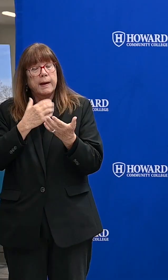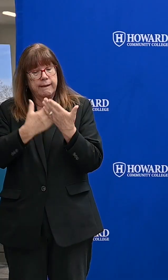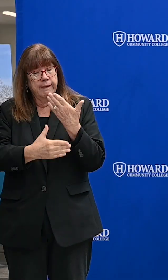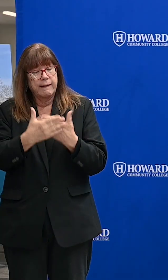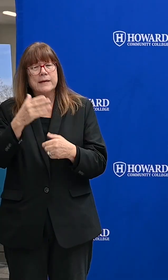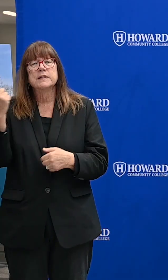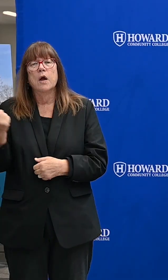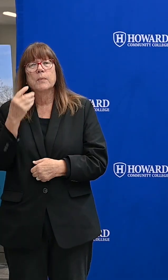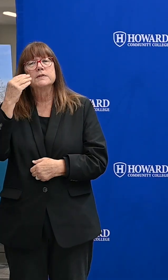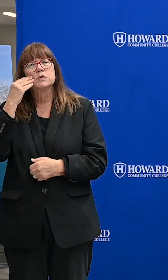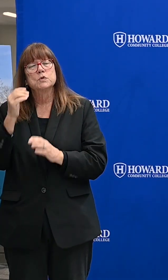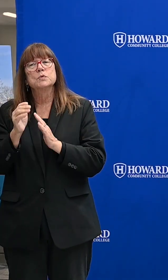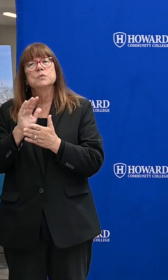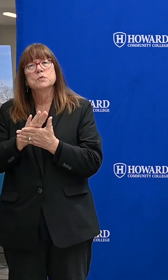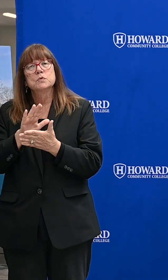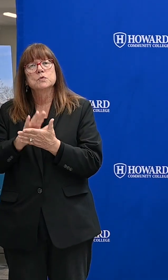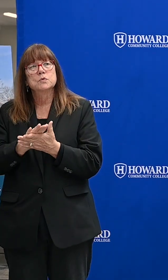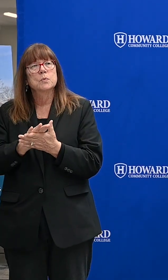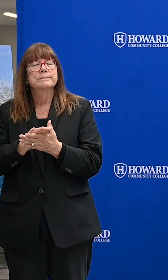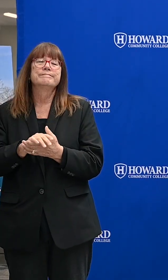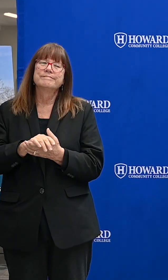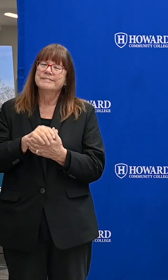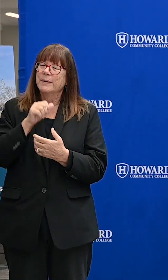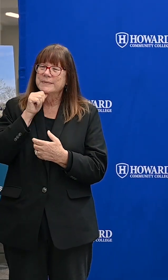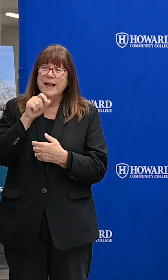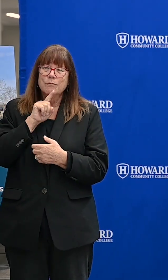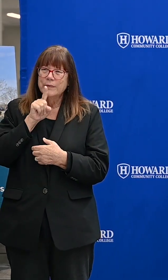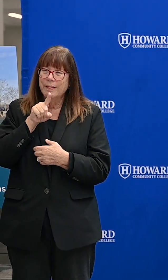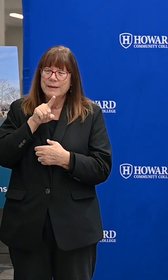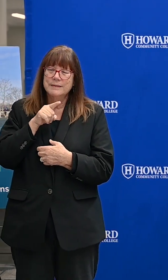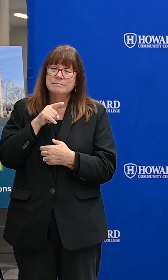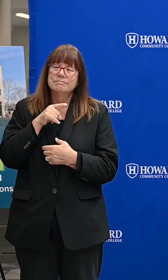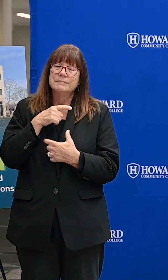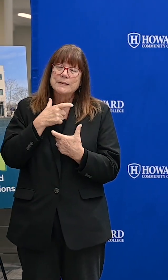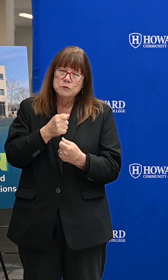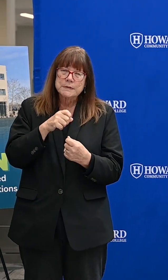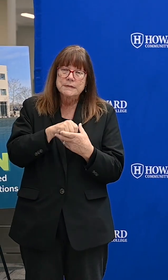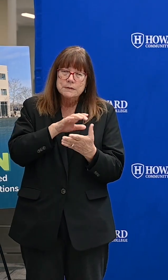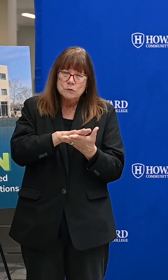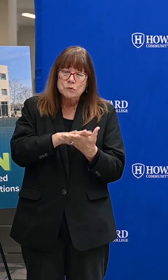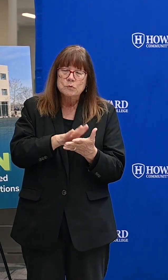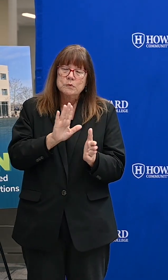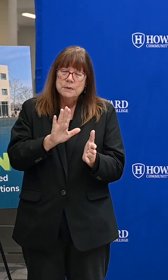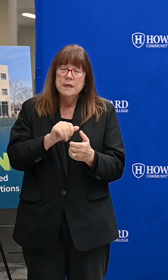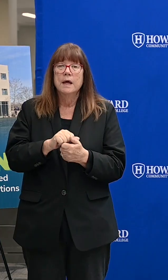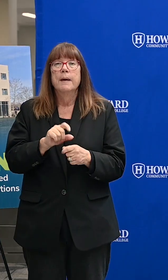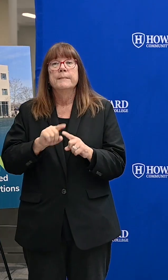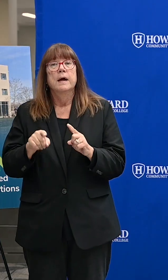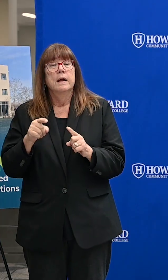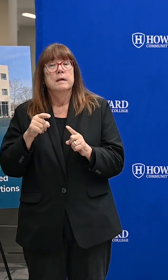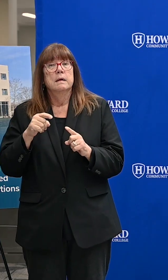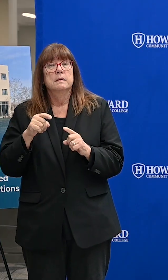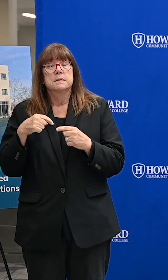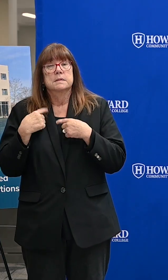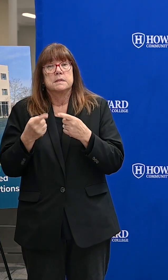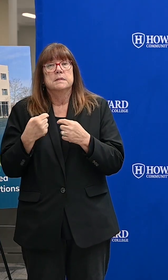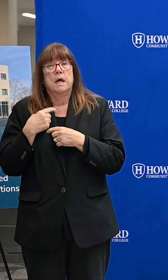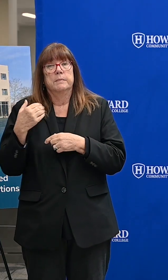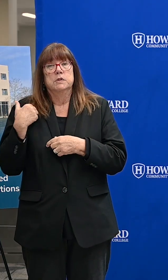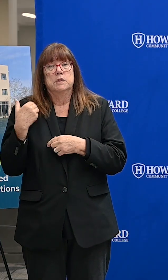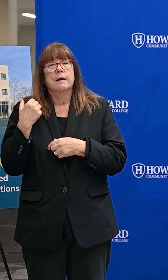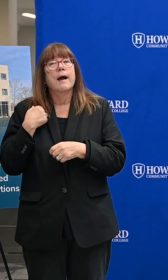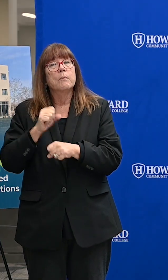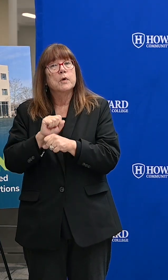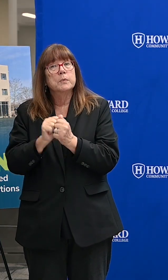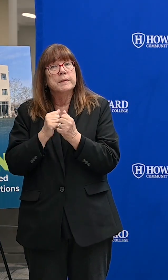knew school. I wasn't really into school, and since I was young, I always worked with my